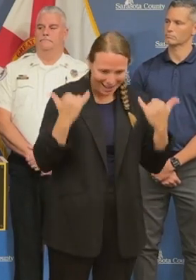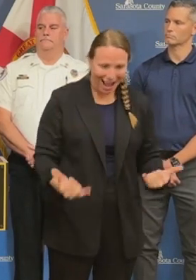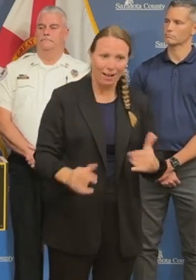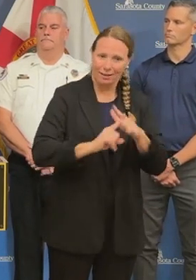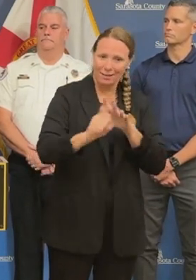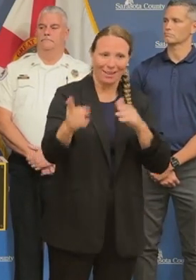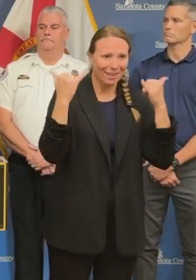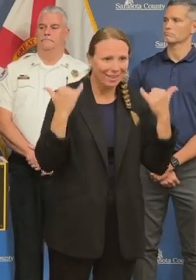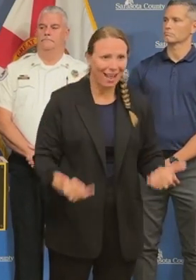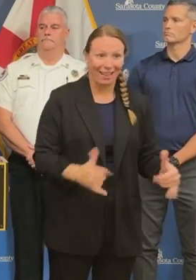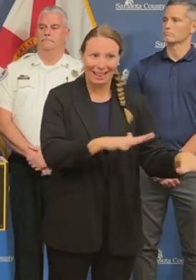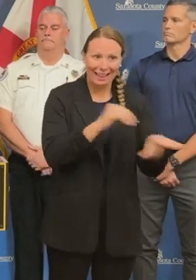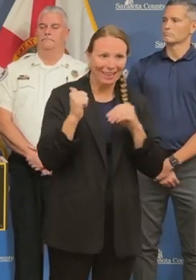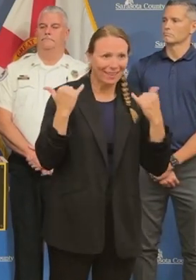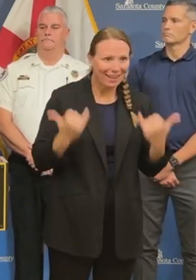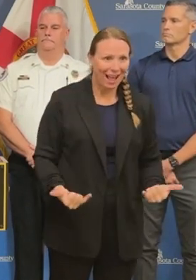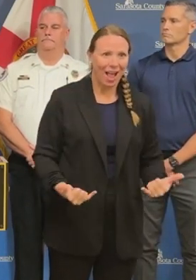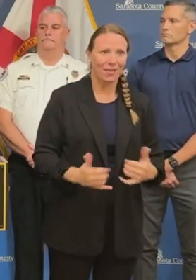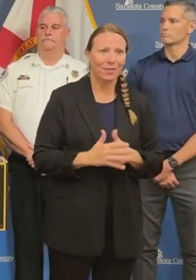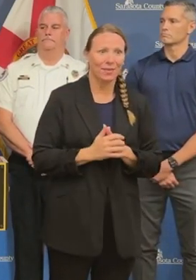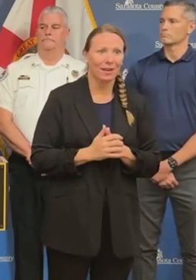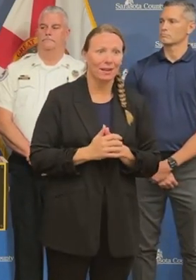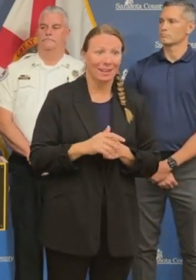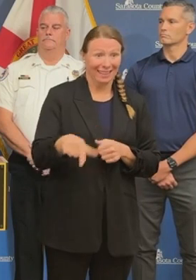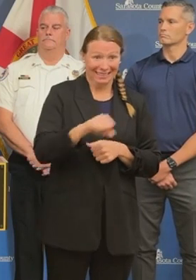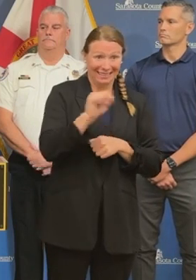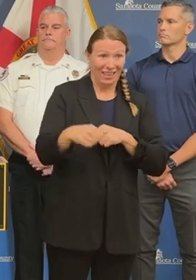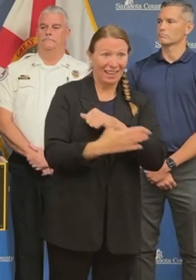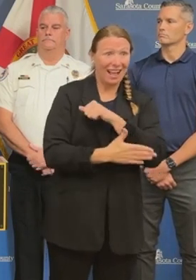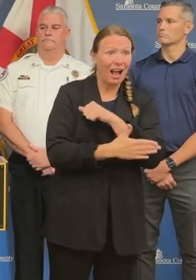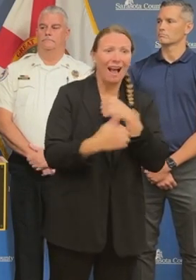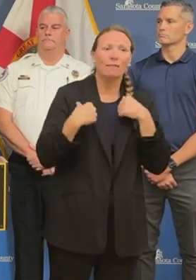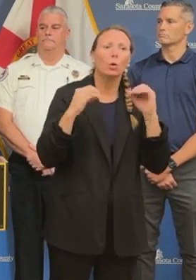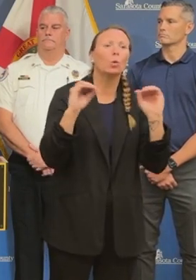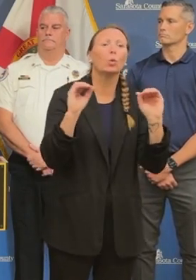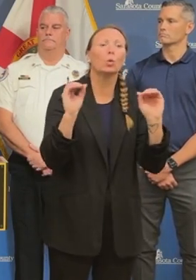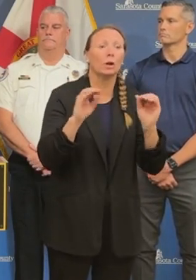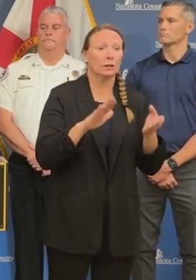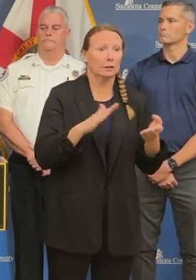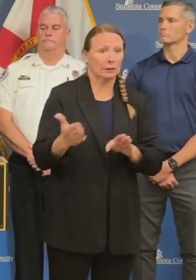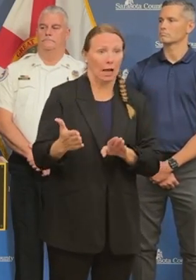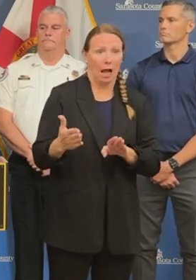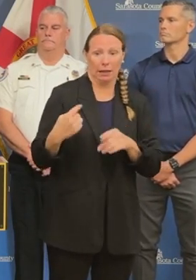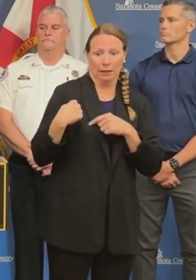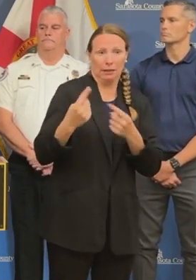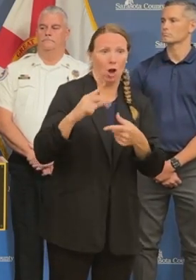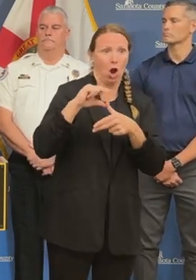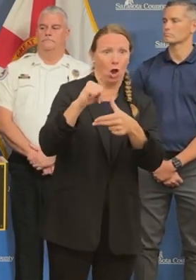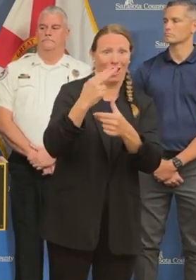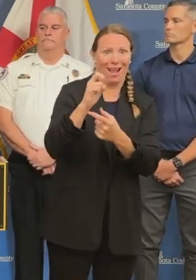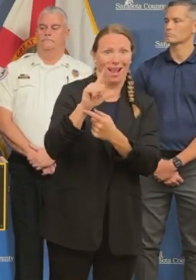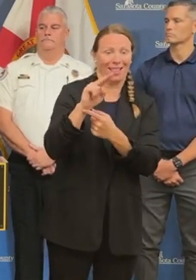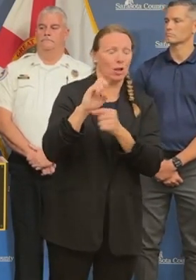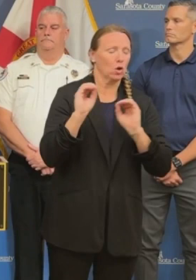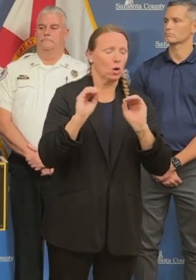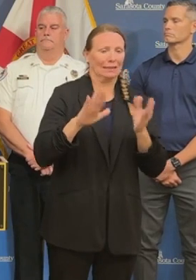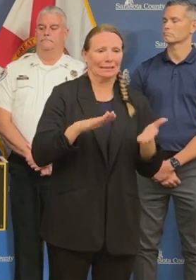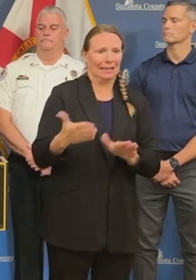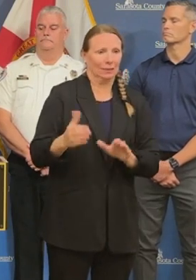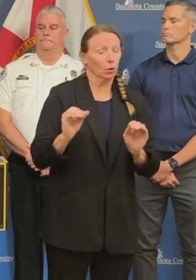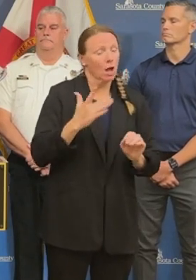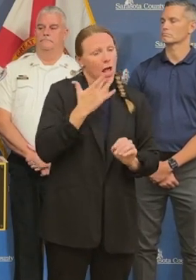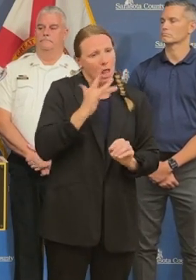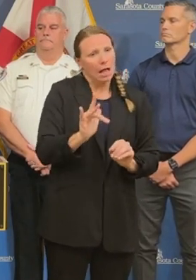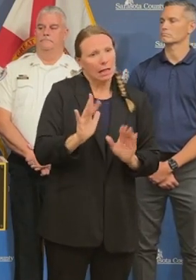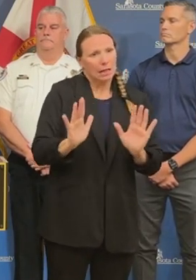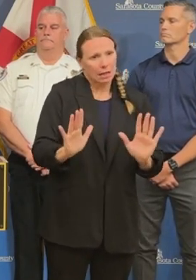Helene without any deaths in this county. I think it's fair to say this is a different storm. As our EM chief said, it's